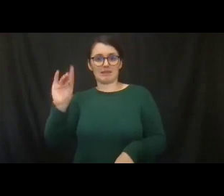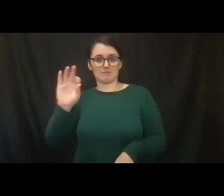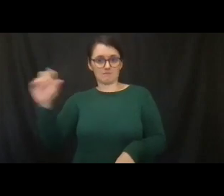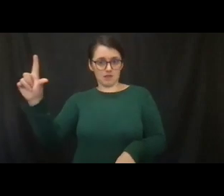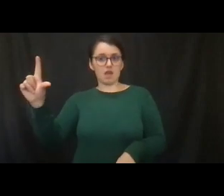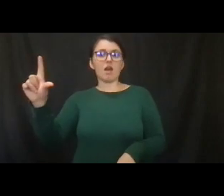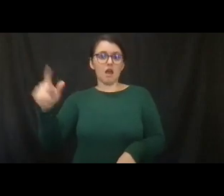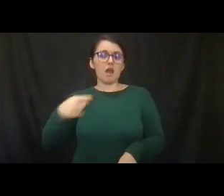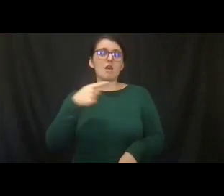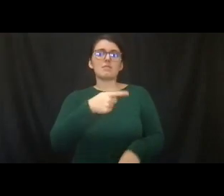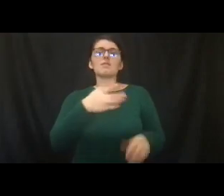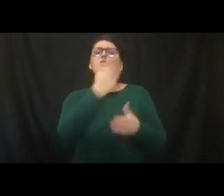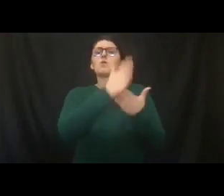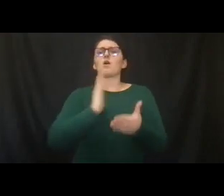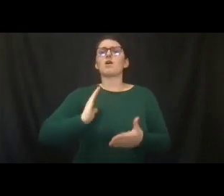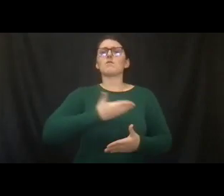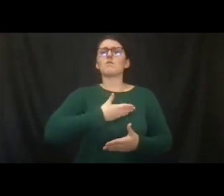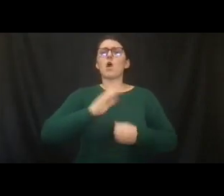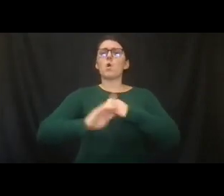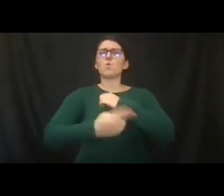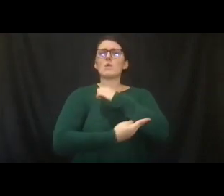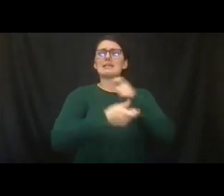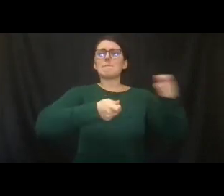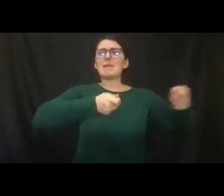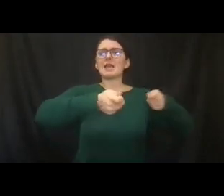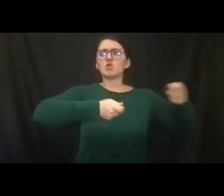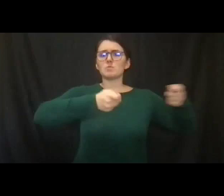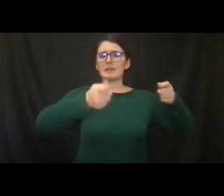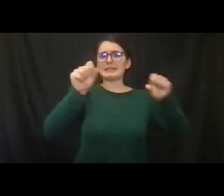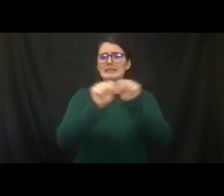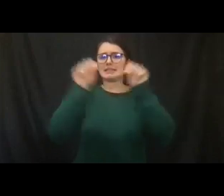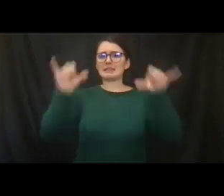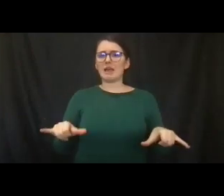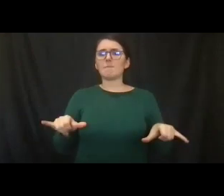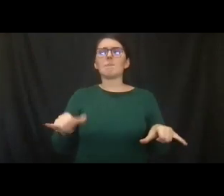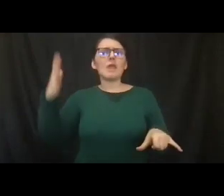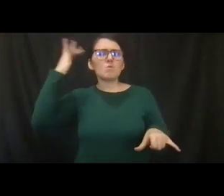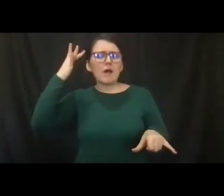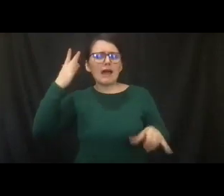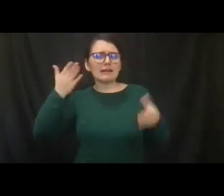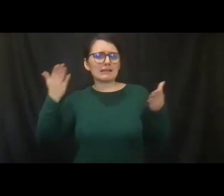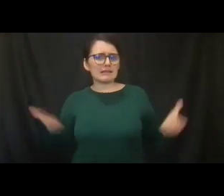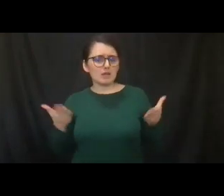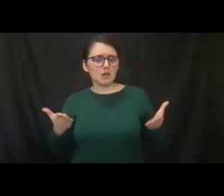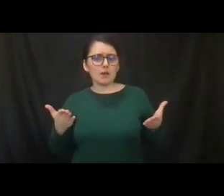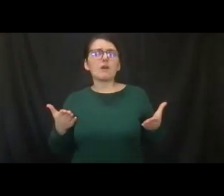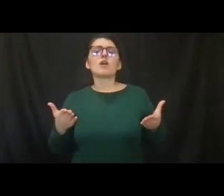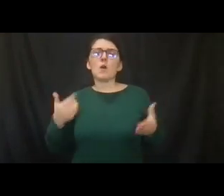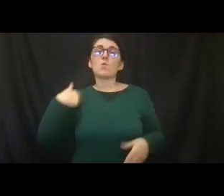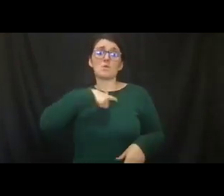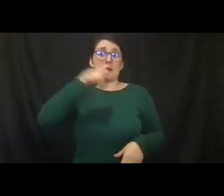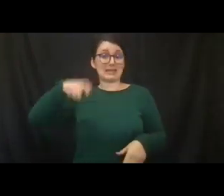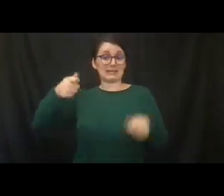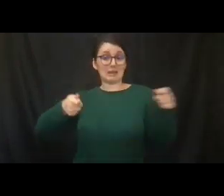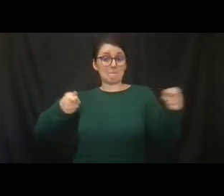our waste management system. And we have to have this system in place to manage the waste